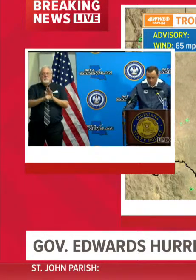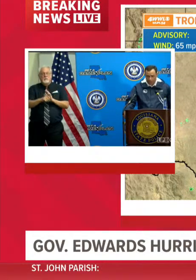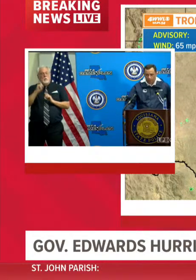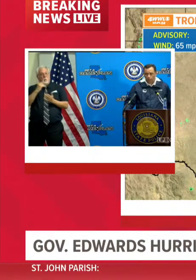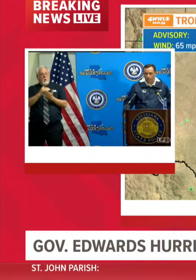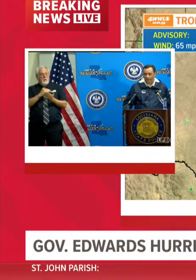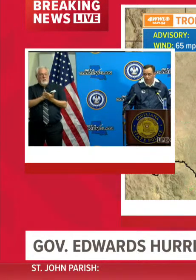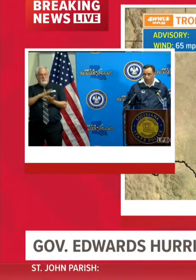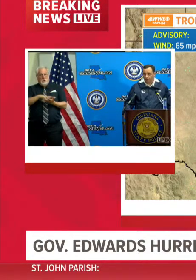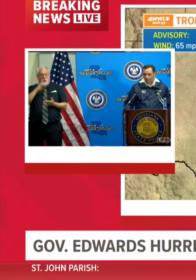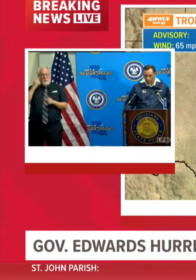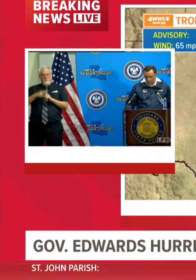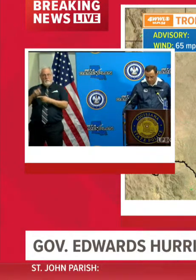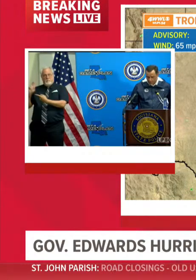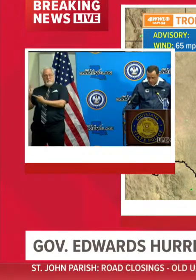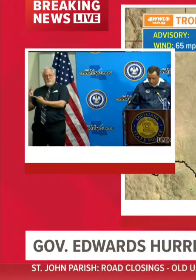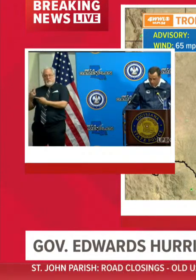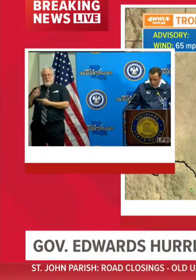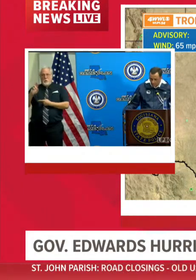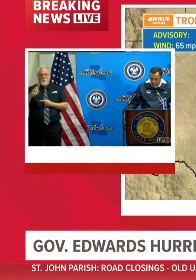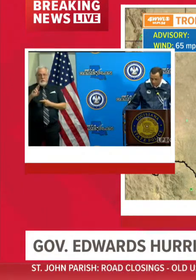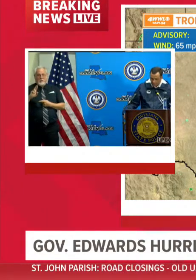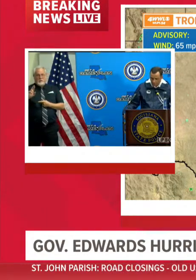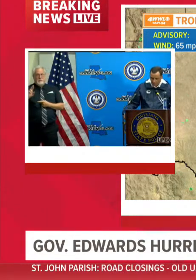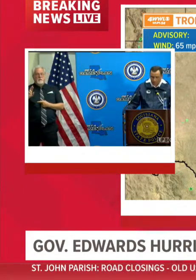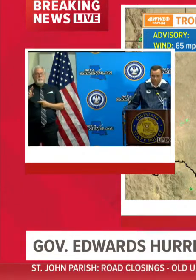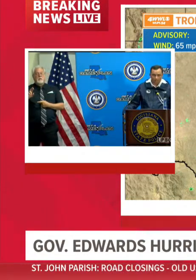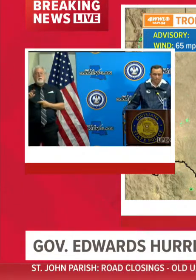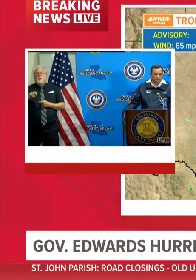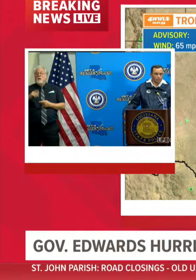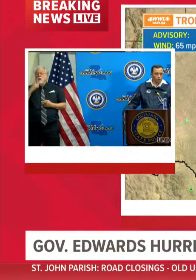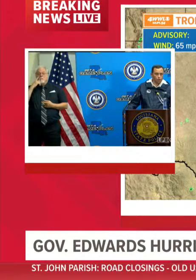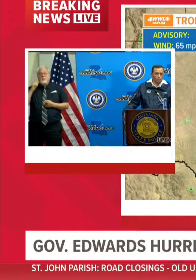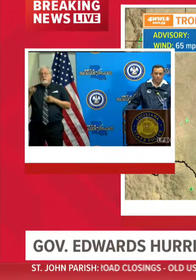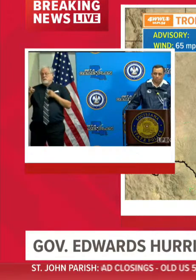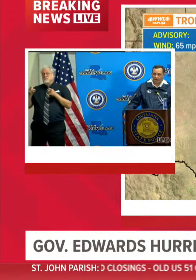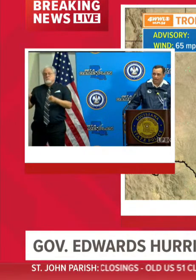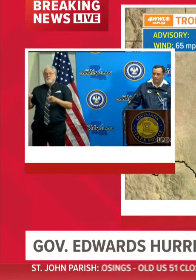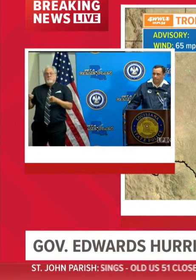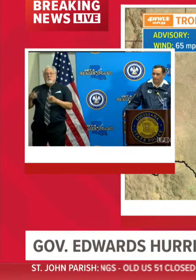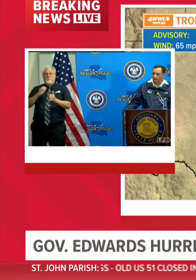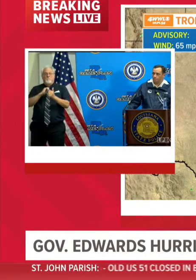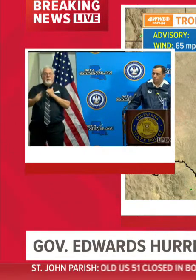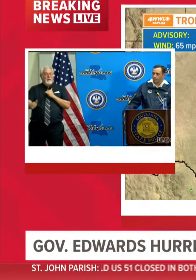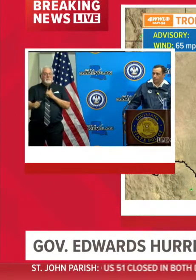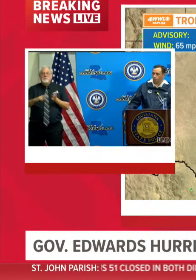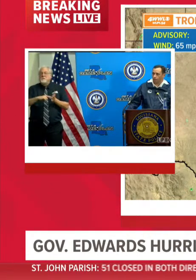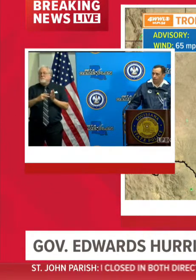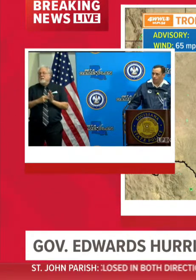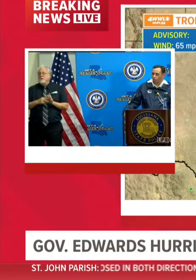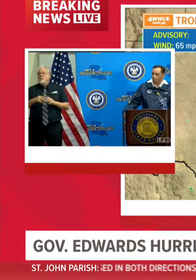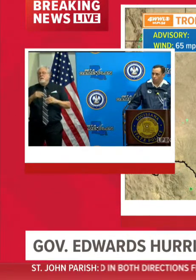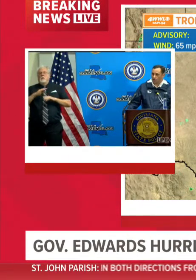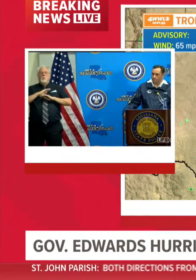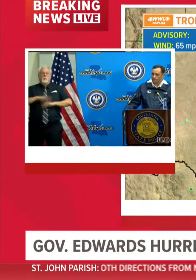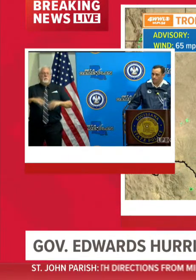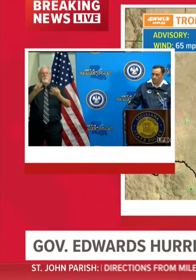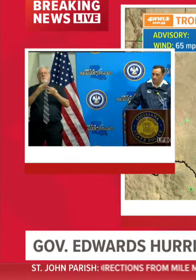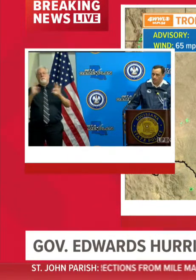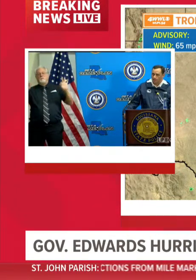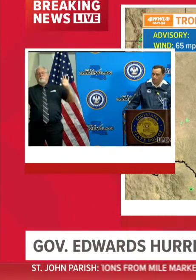that was learned from Hurricane Katrina and Rita was that just because a storm is past does not mean that we are out of harm's